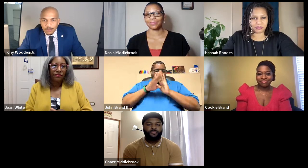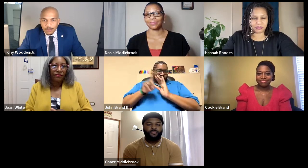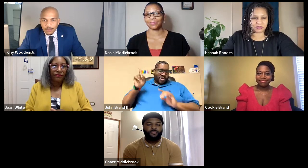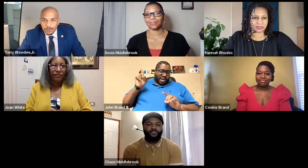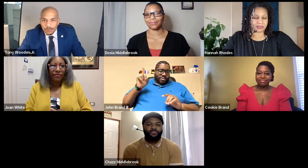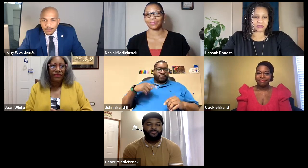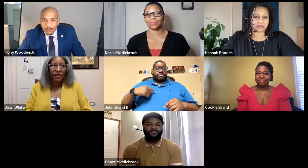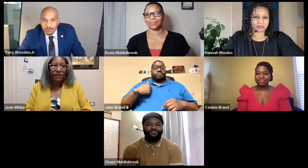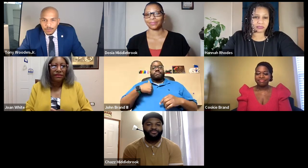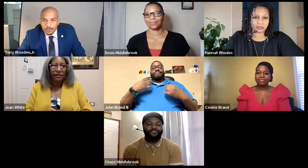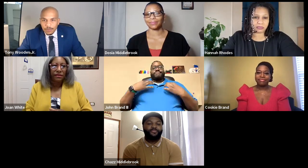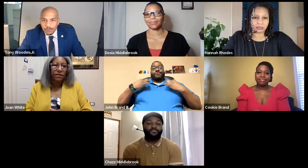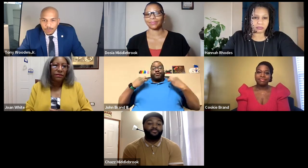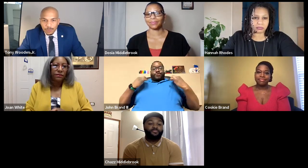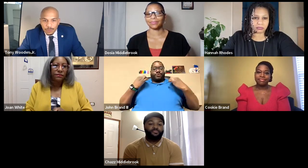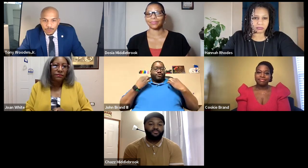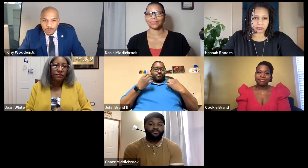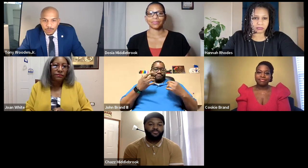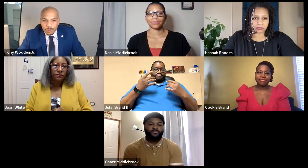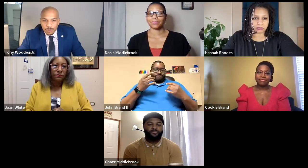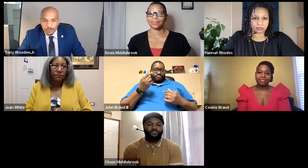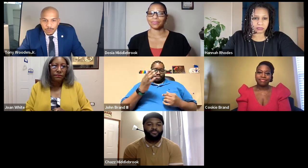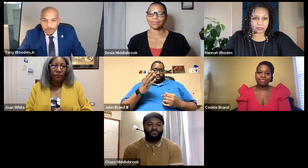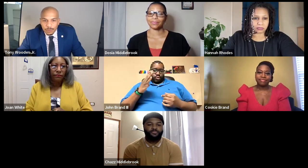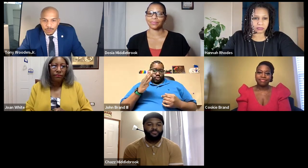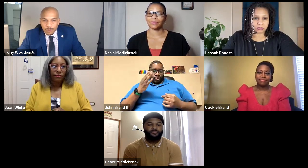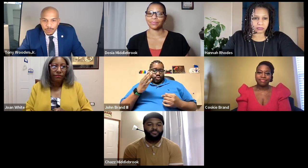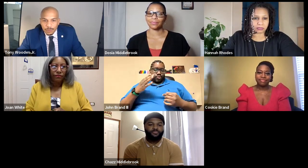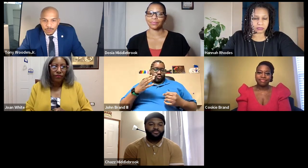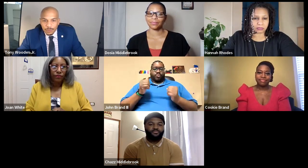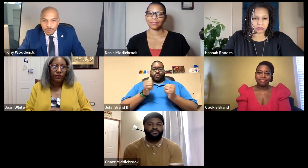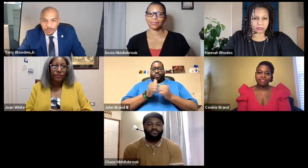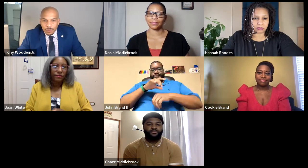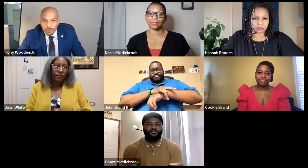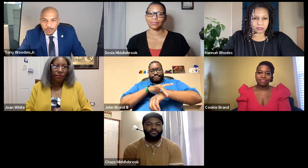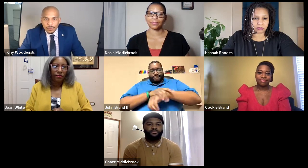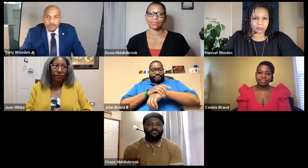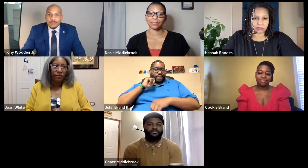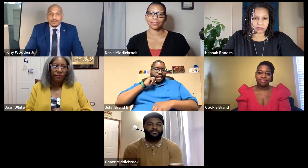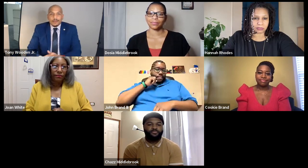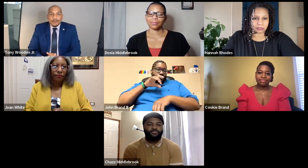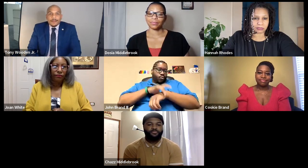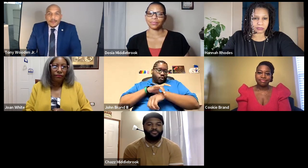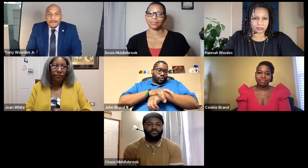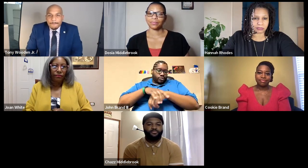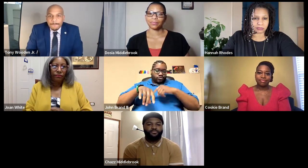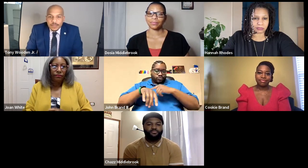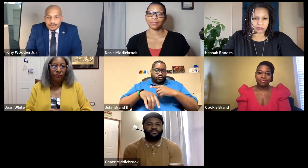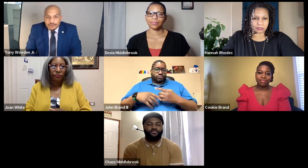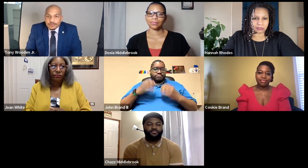You'll see different sets that are of various colors. I'm wearing a light blue shirt with an Apple Watch